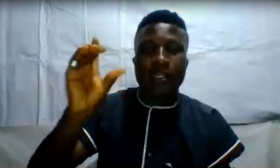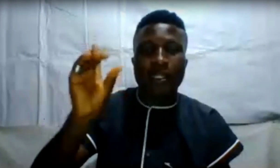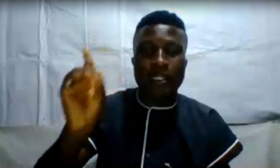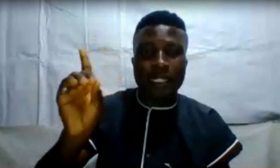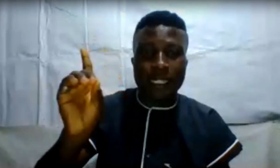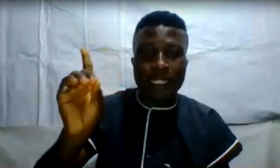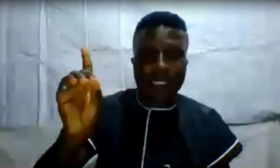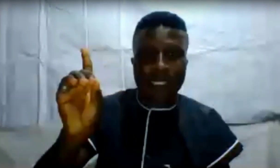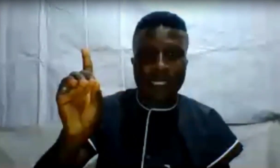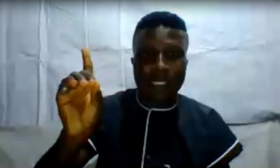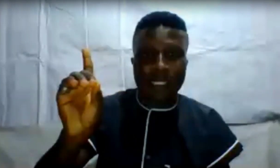D,